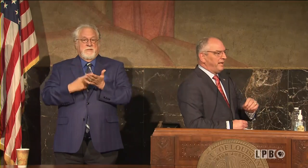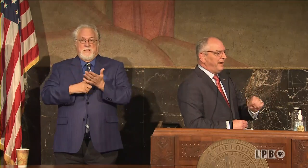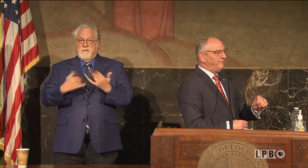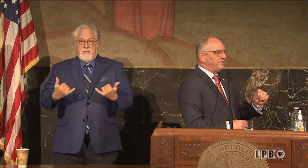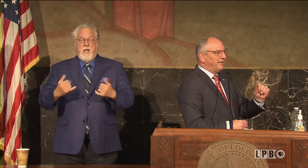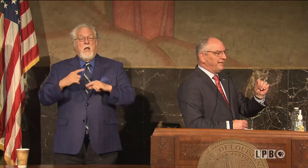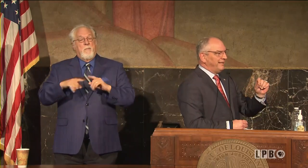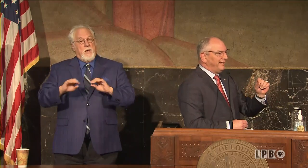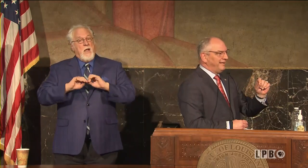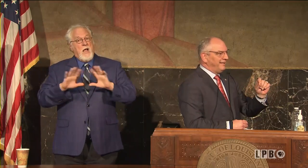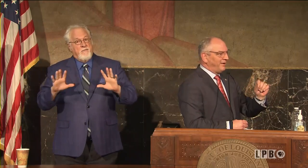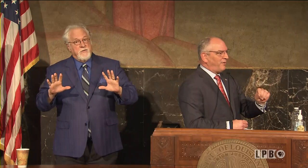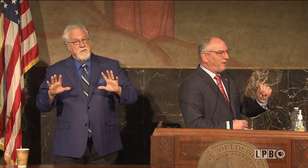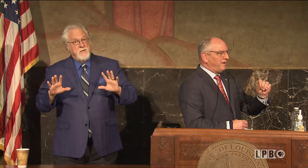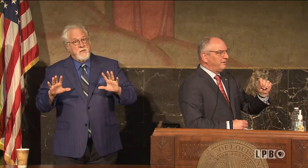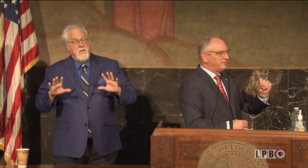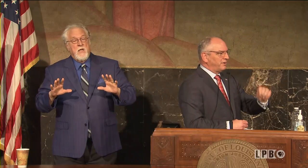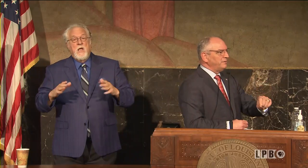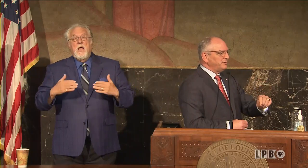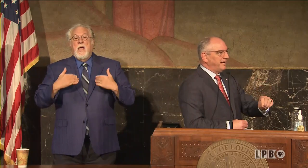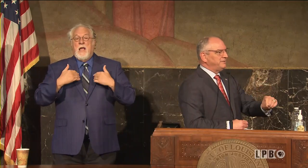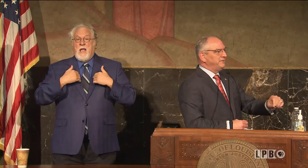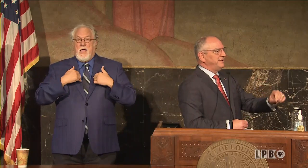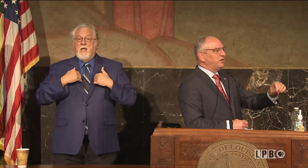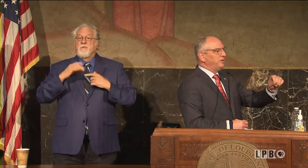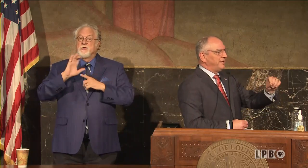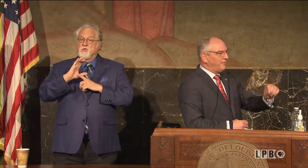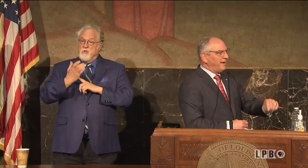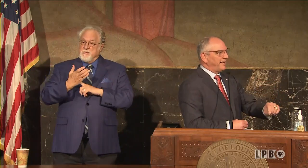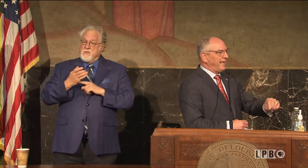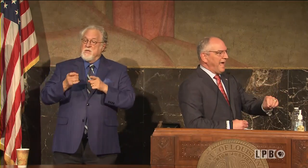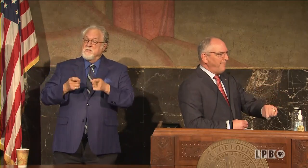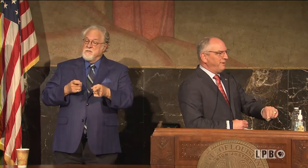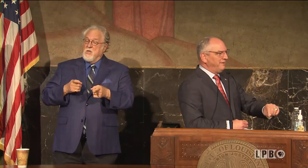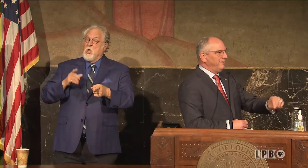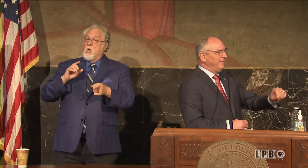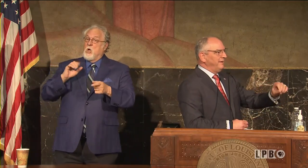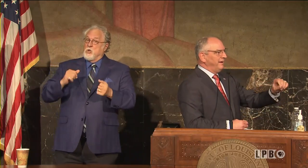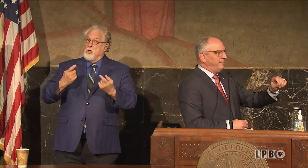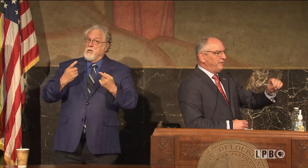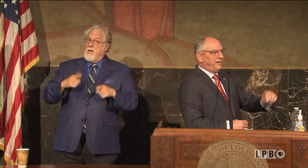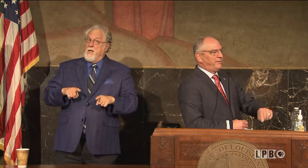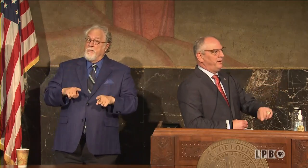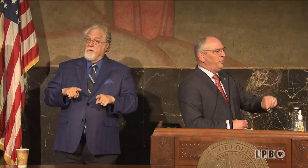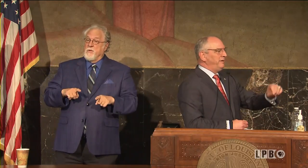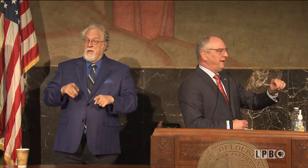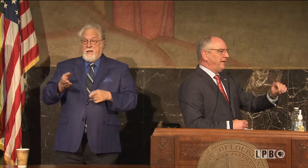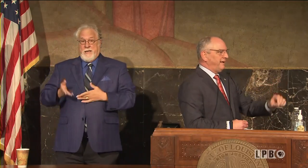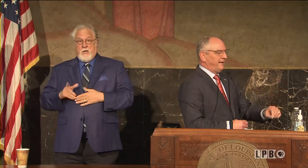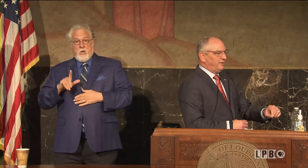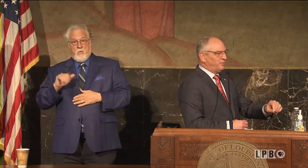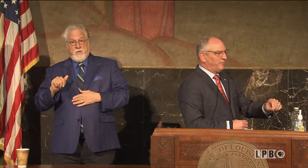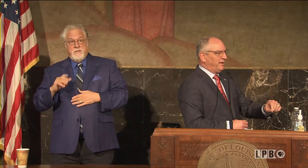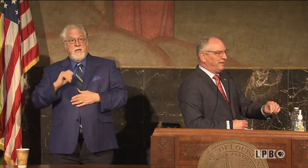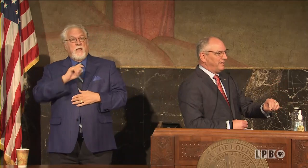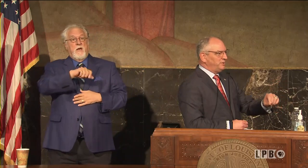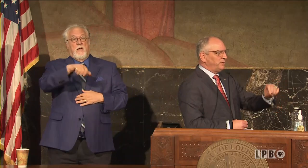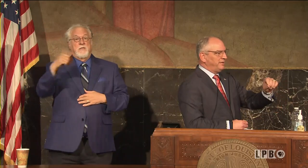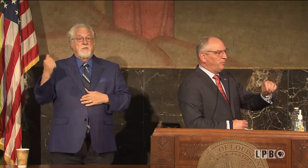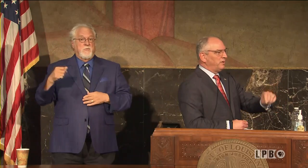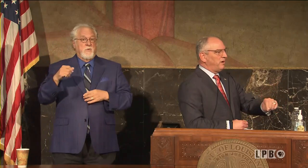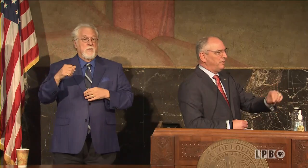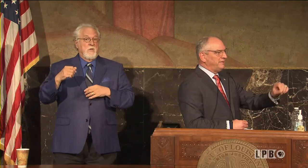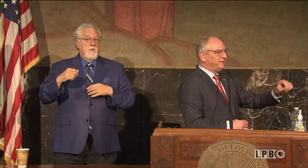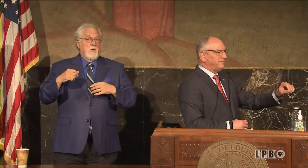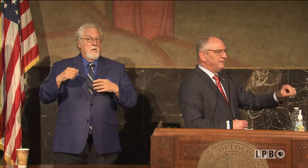But obviously there are circumstances that could theoretically happen both here in Louisiana and elsewhere around the country